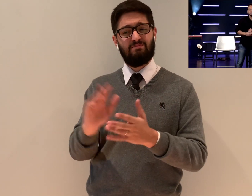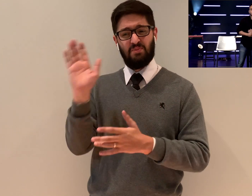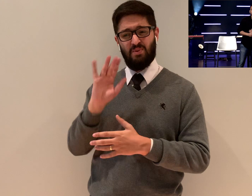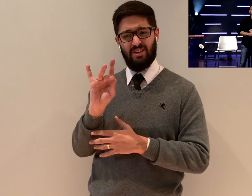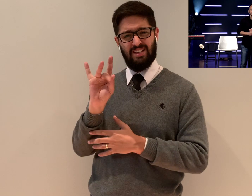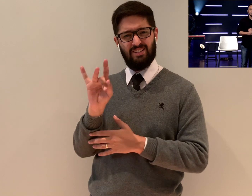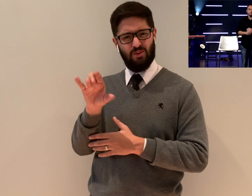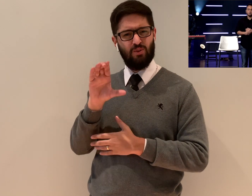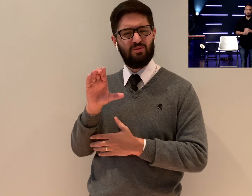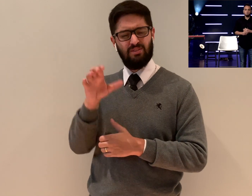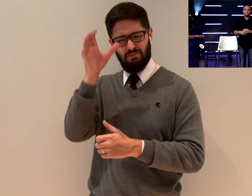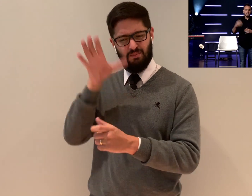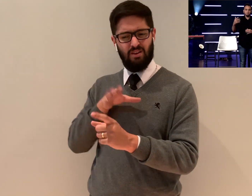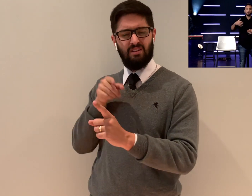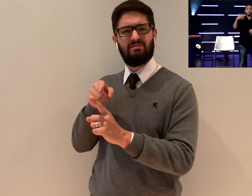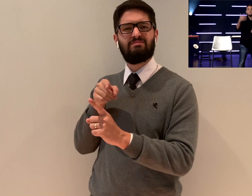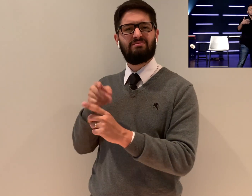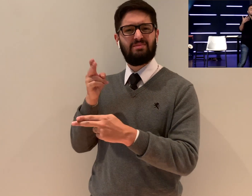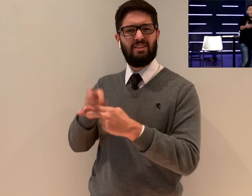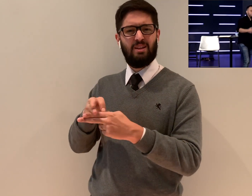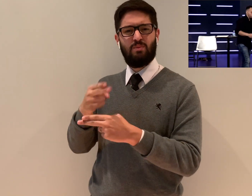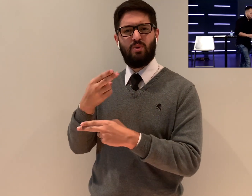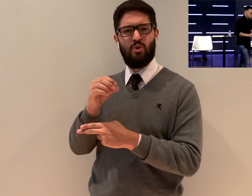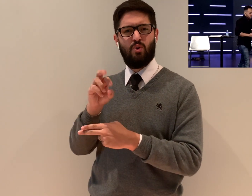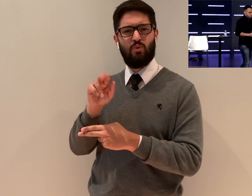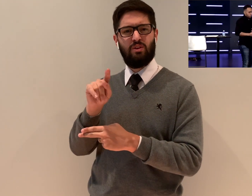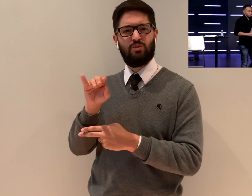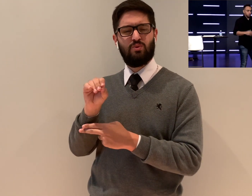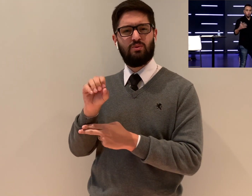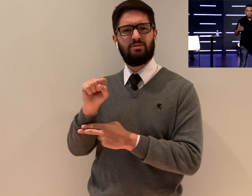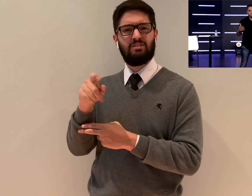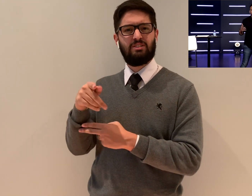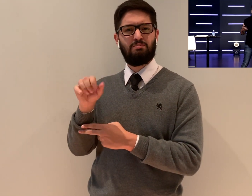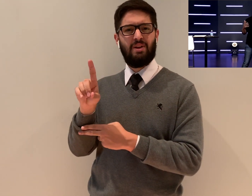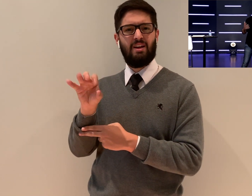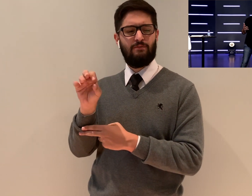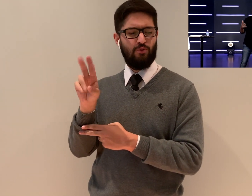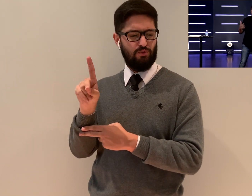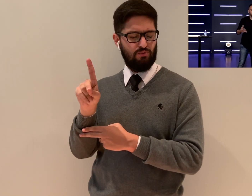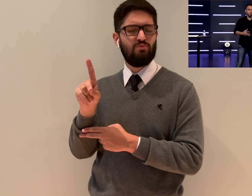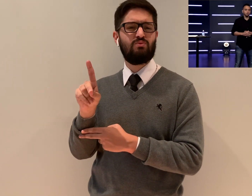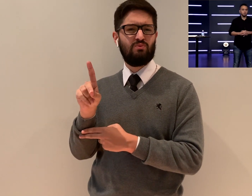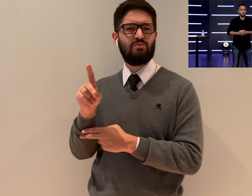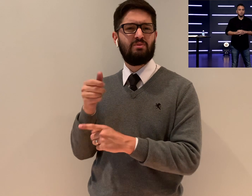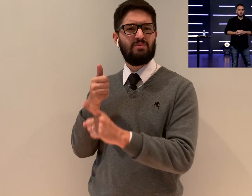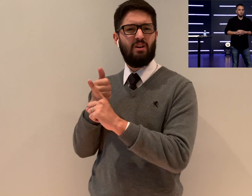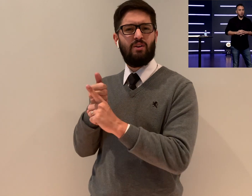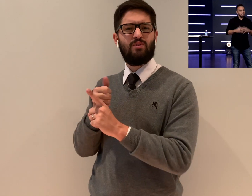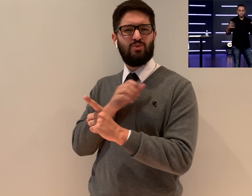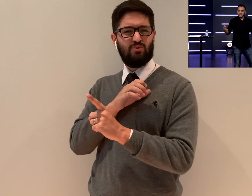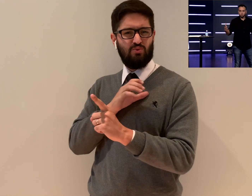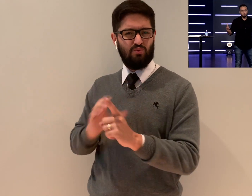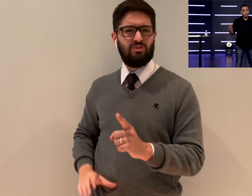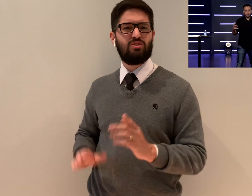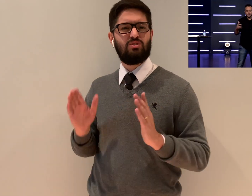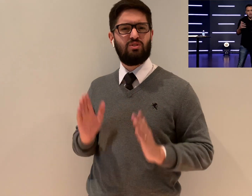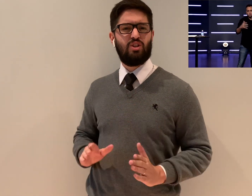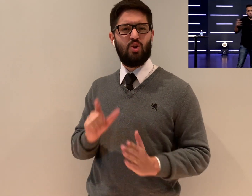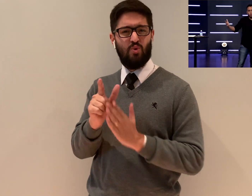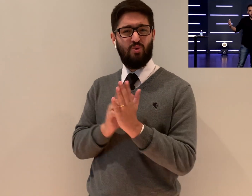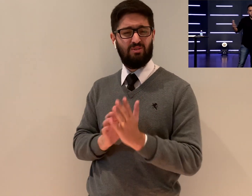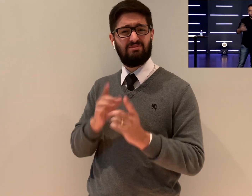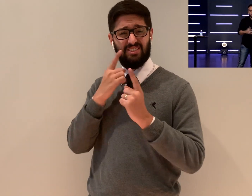there was this man by the name of Horatio Spafford. He was a Christian lawyer, very successful man